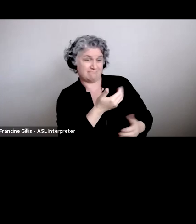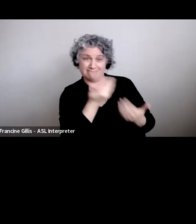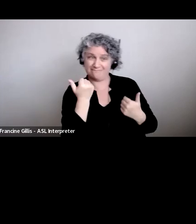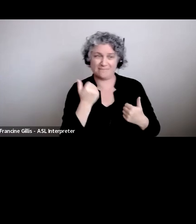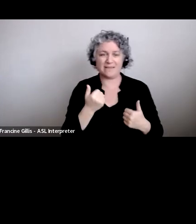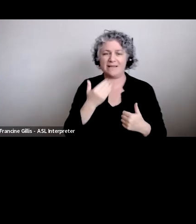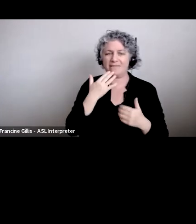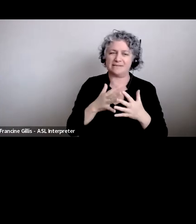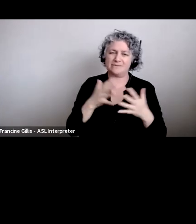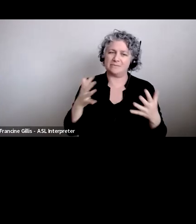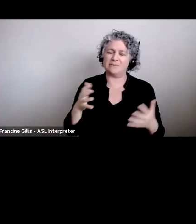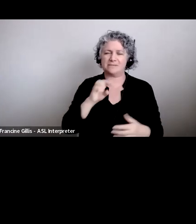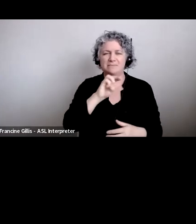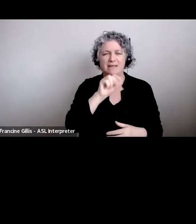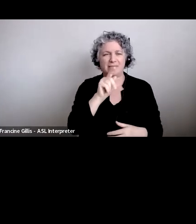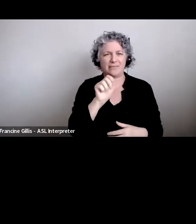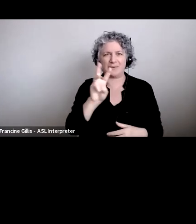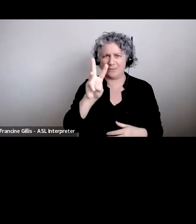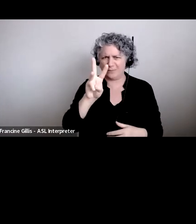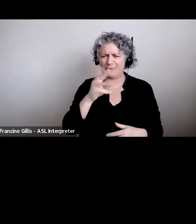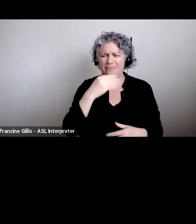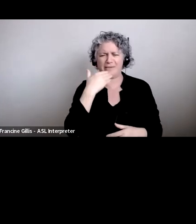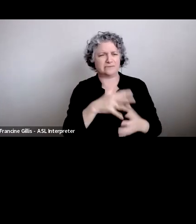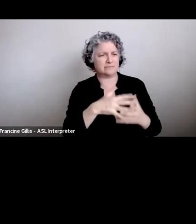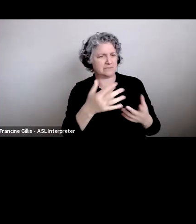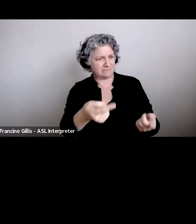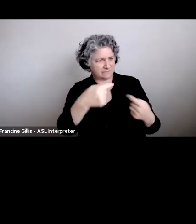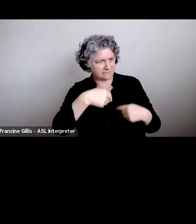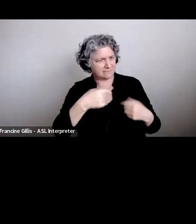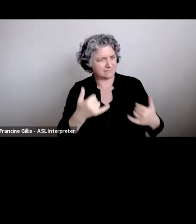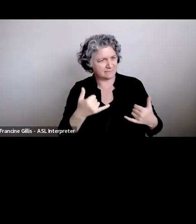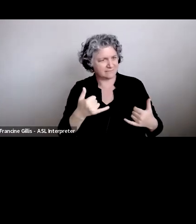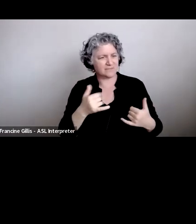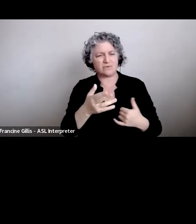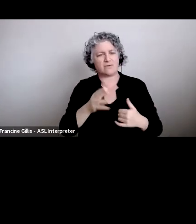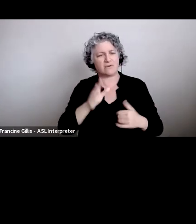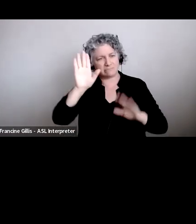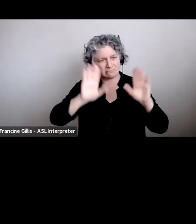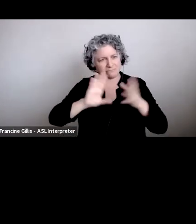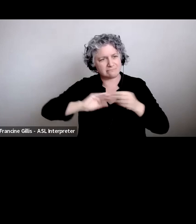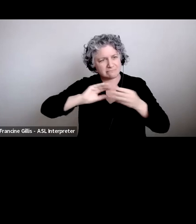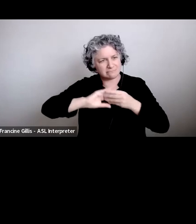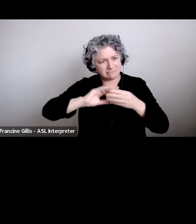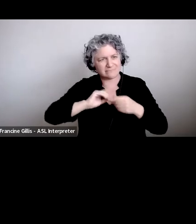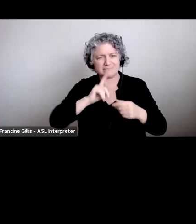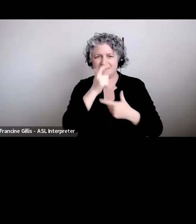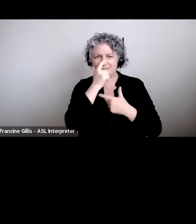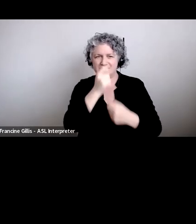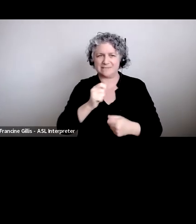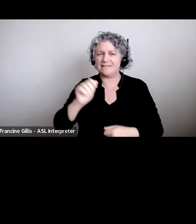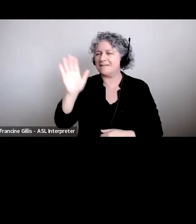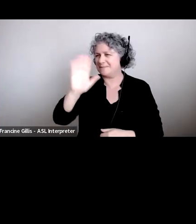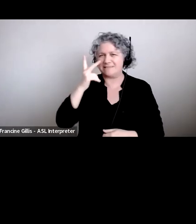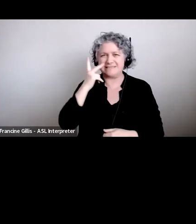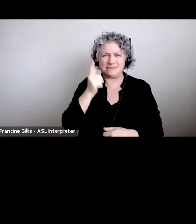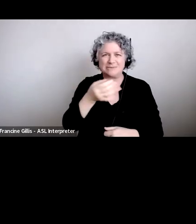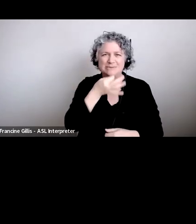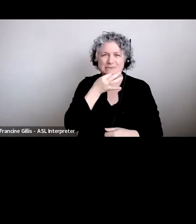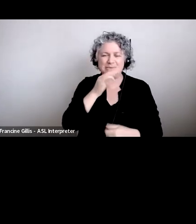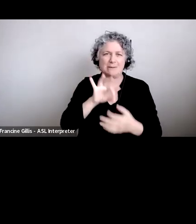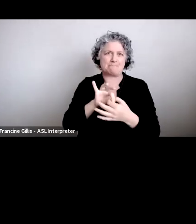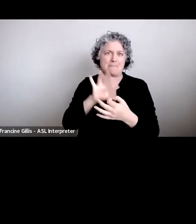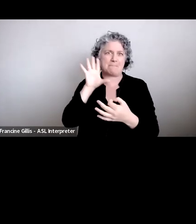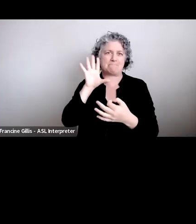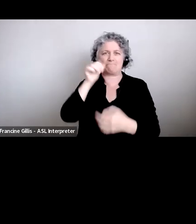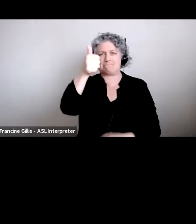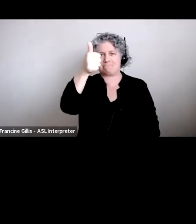you so much for coming and being part of it today, and your contributions. They were really interesting. See you soon.